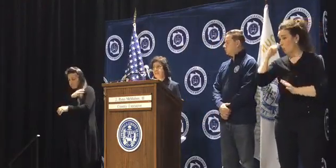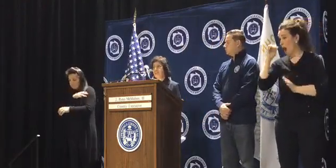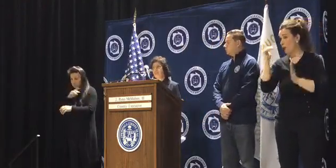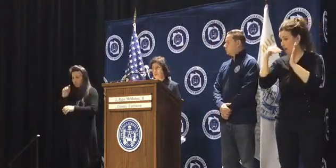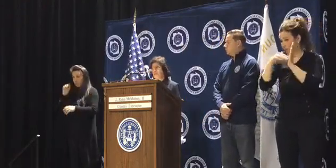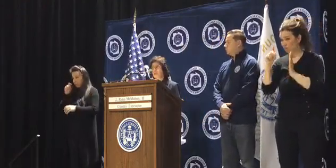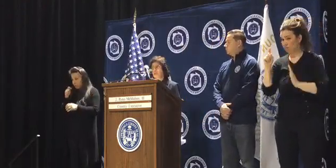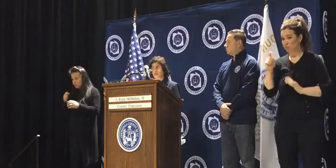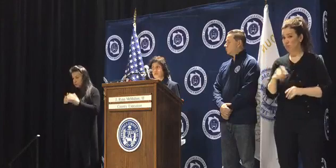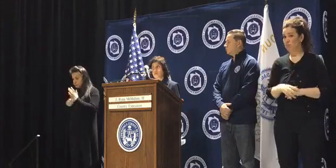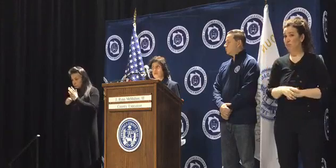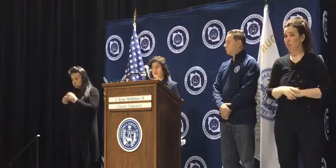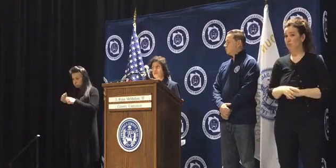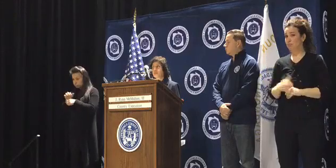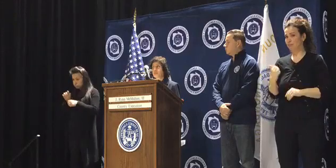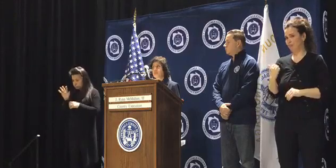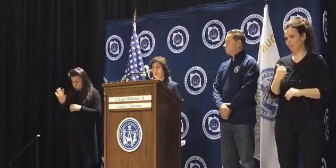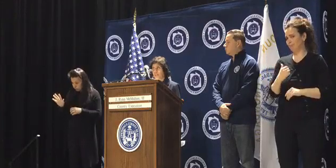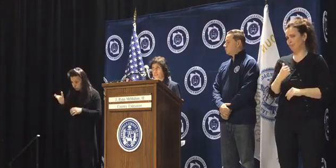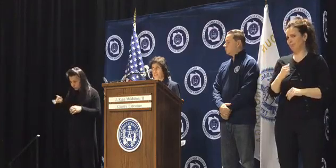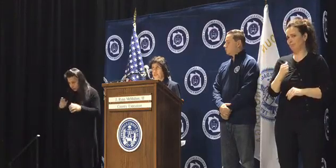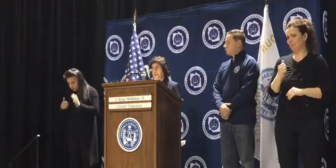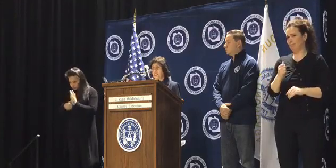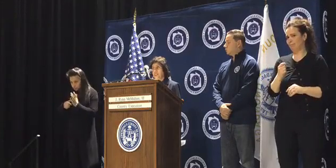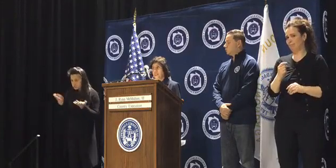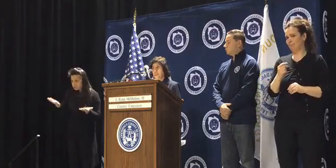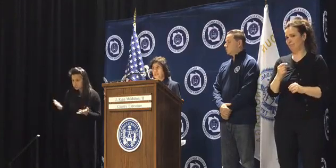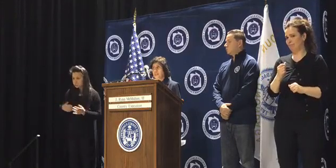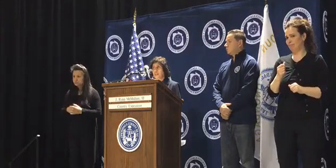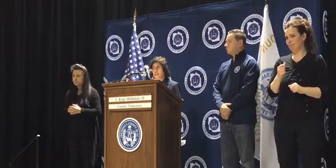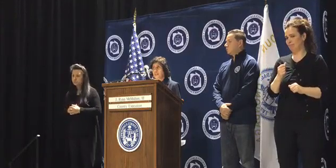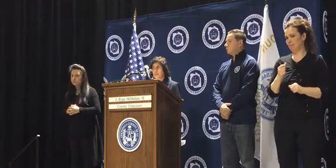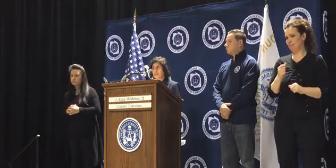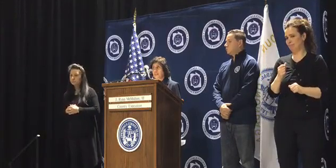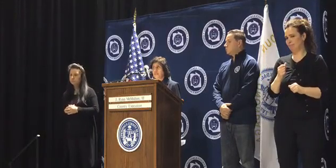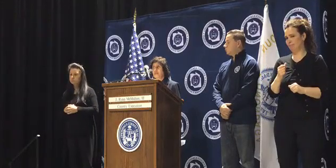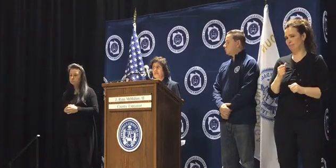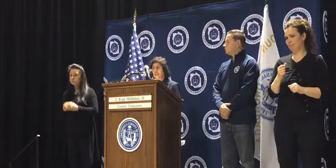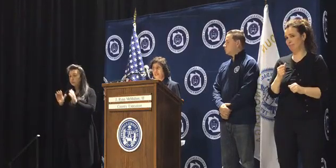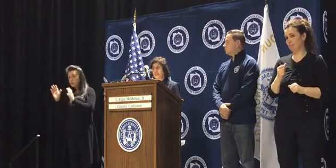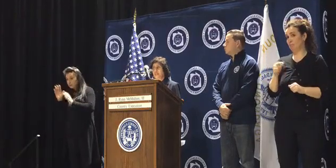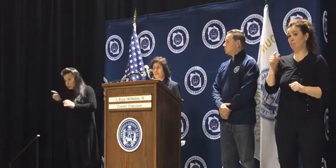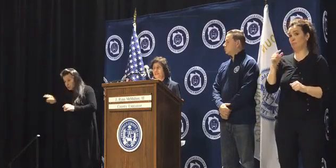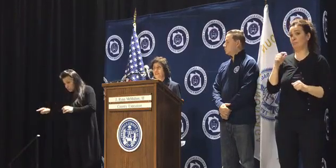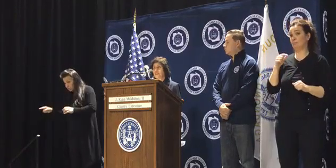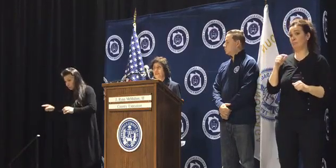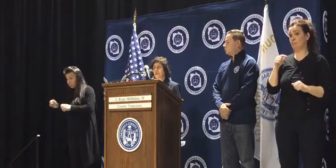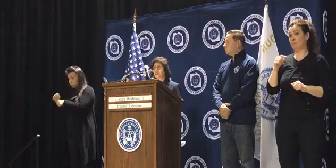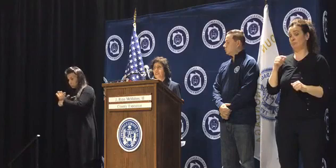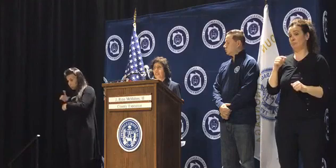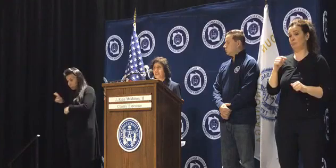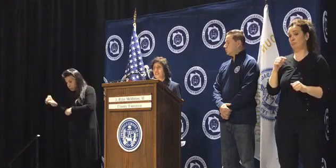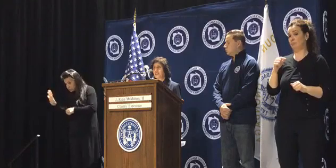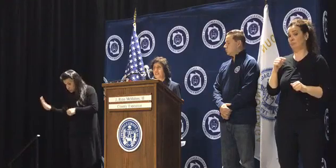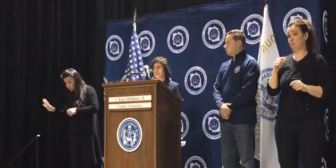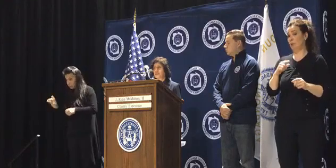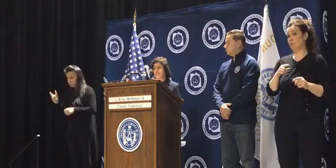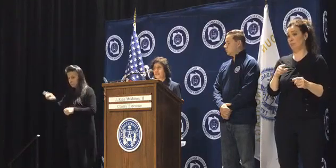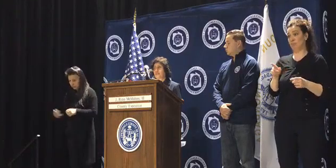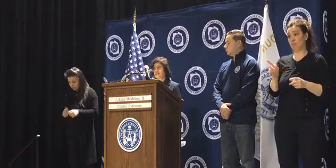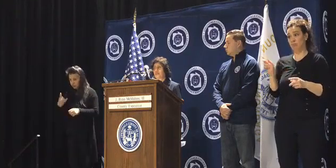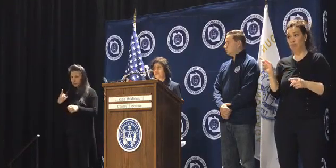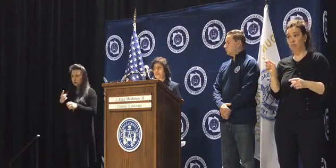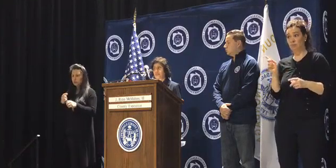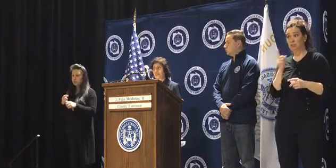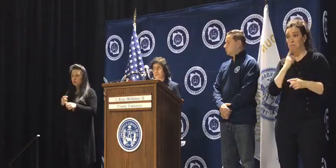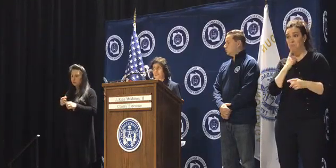you're asking those people who were COVID test positive. At some point, I assume we test them again. Right. So at this point, the guidance is that we